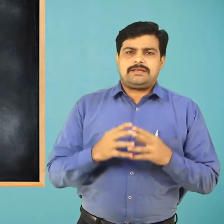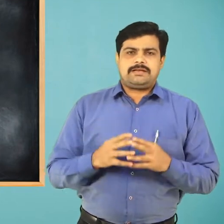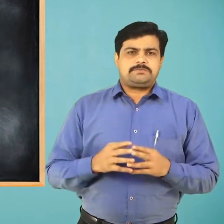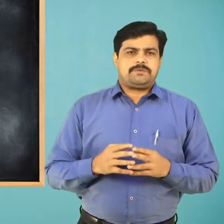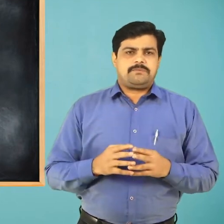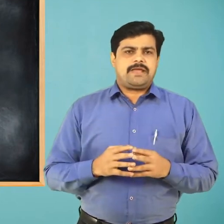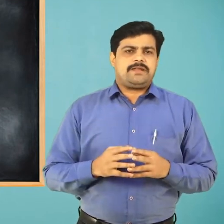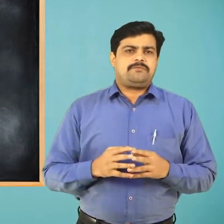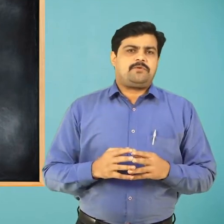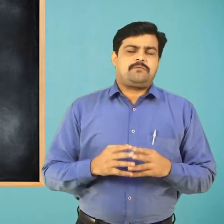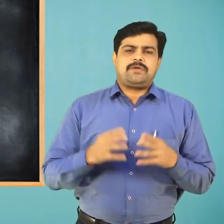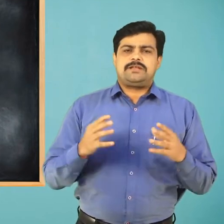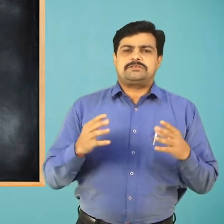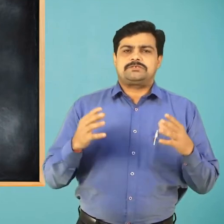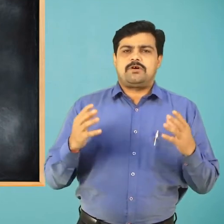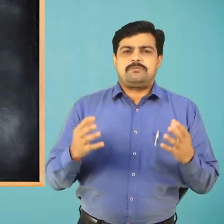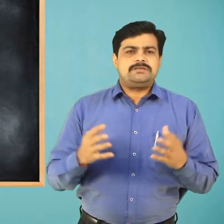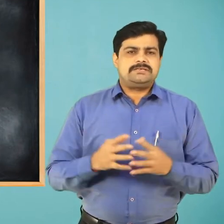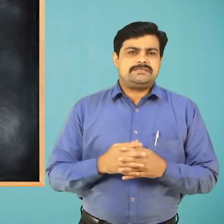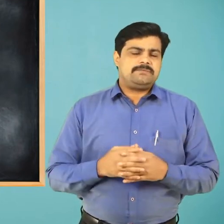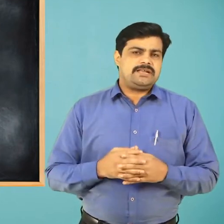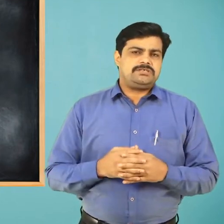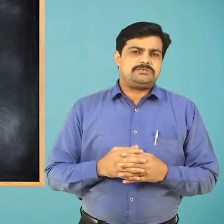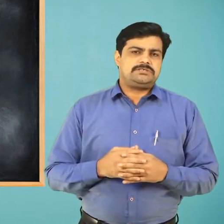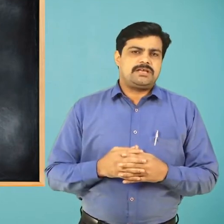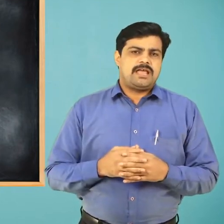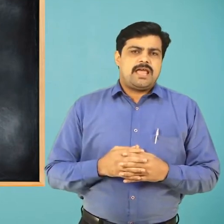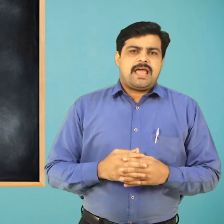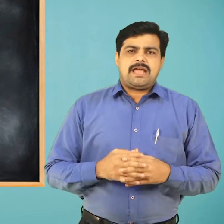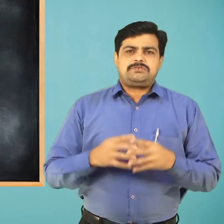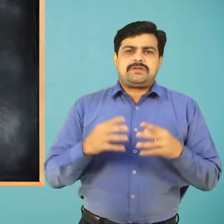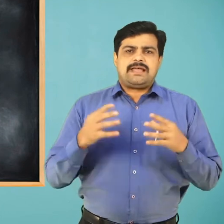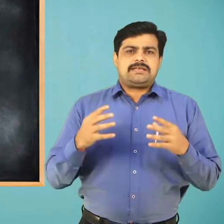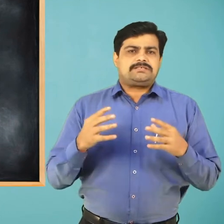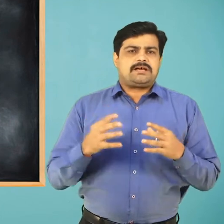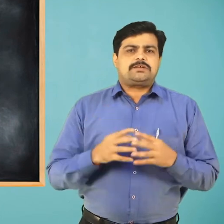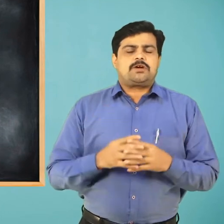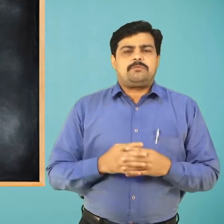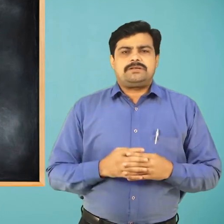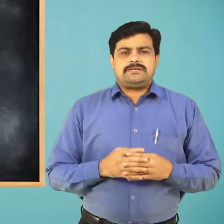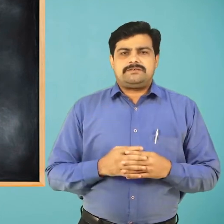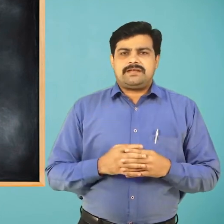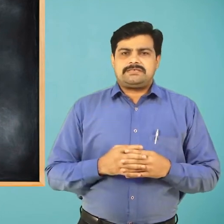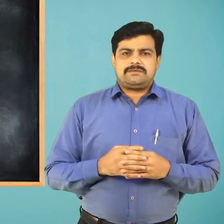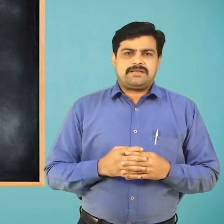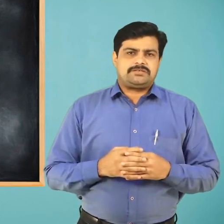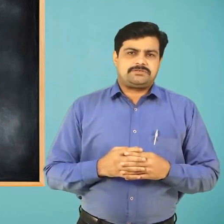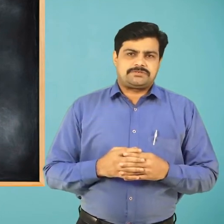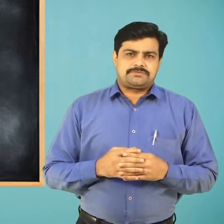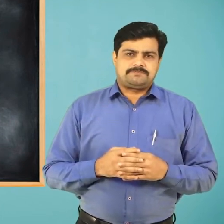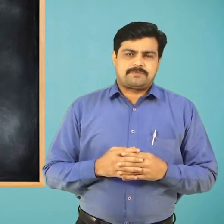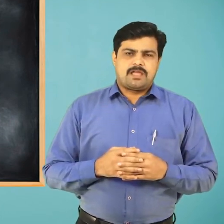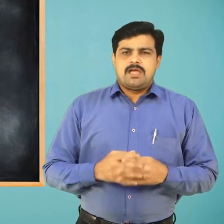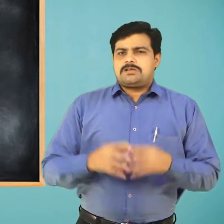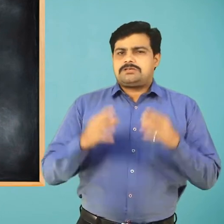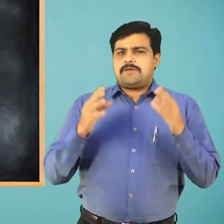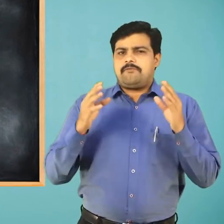candidates preparing for various government examinations as well as other competitive examinations. Today we